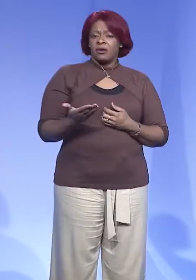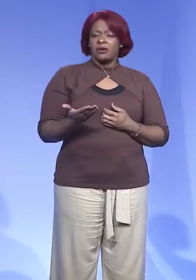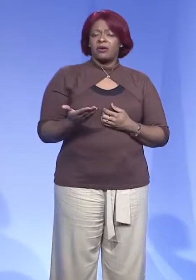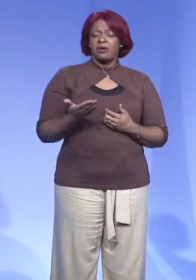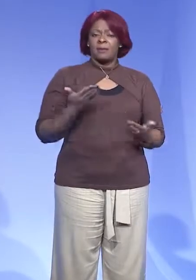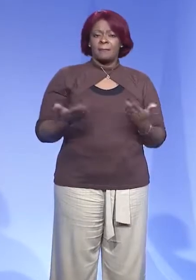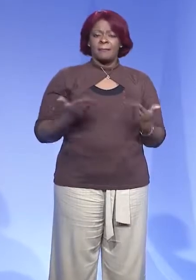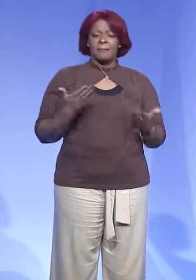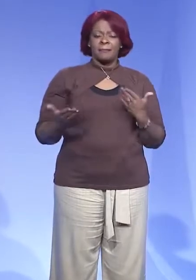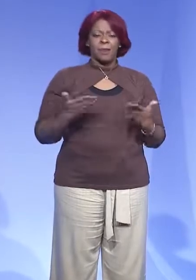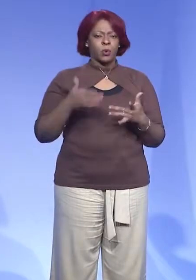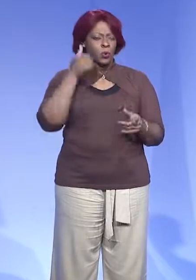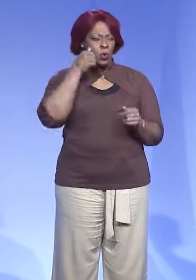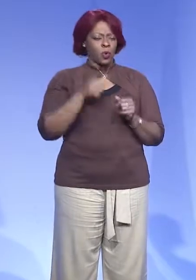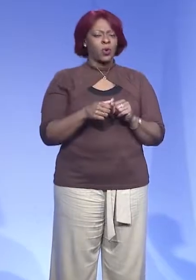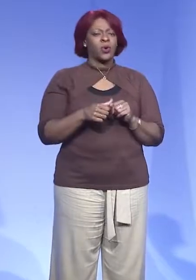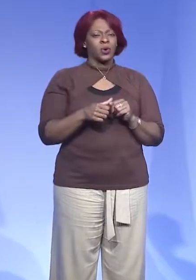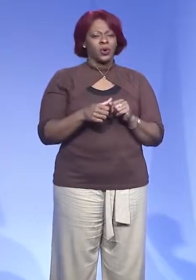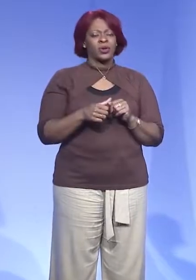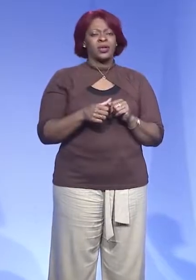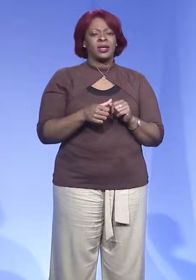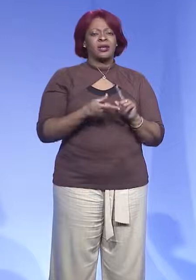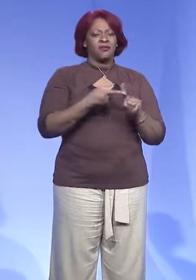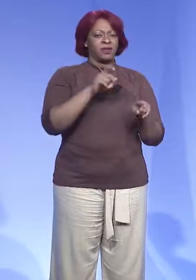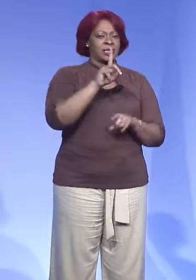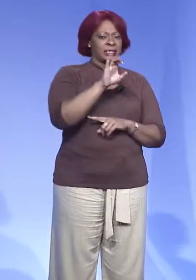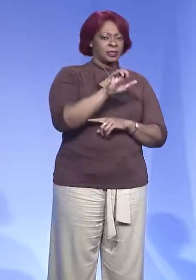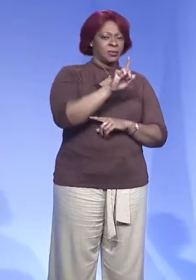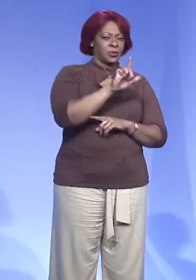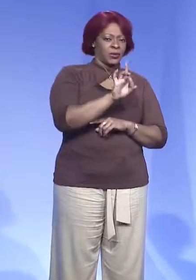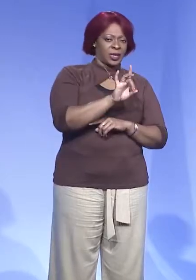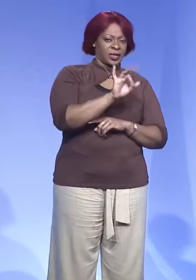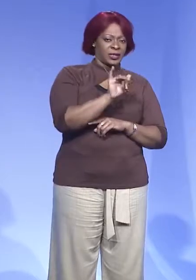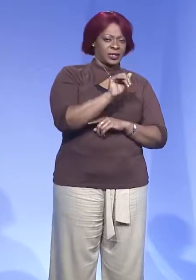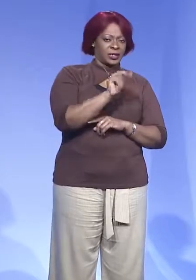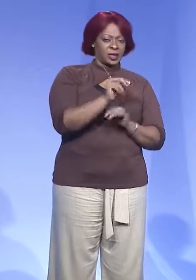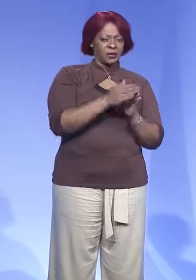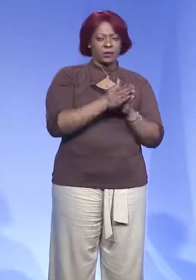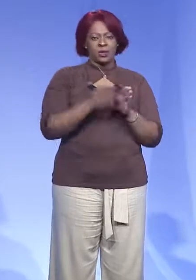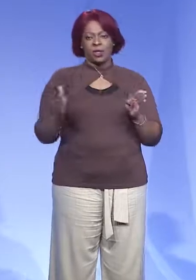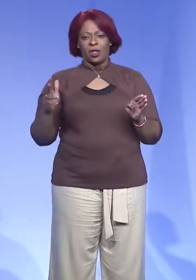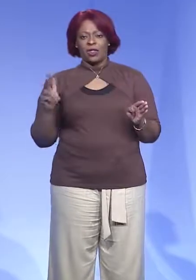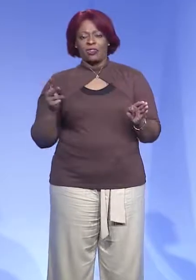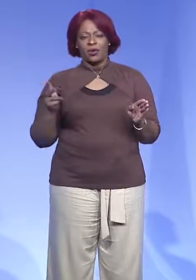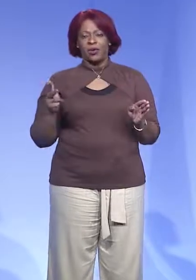You may recall that from December 28th through January 3rd,